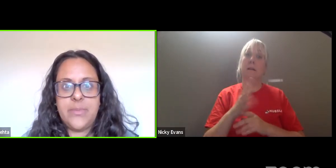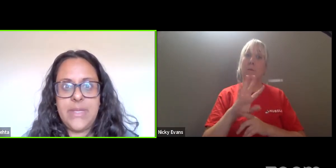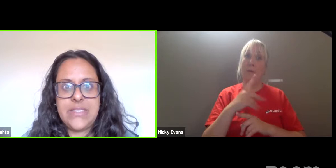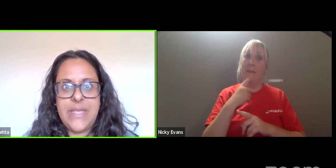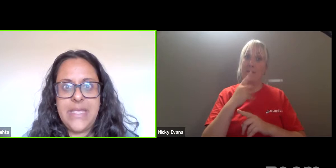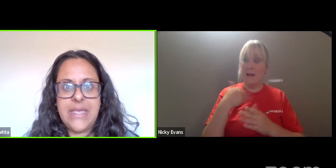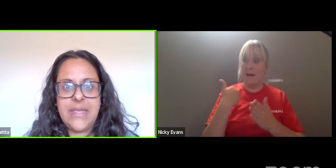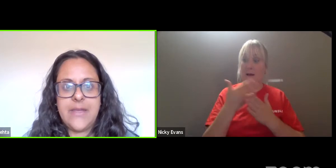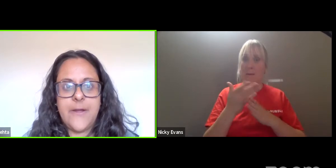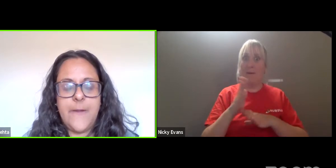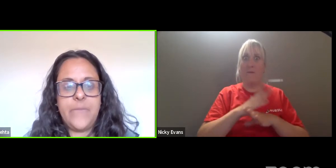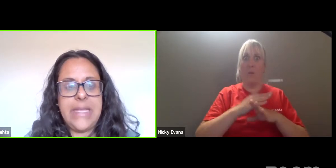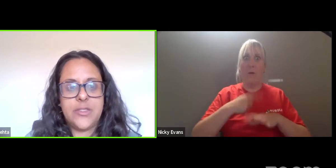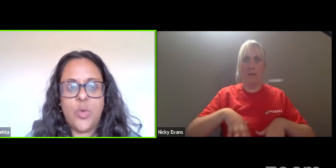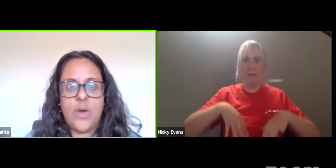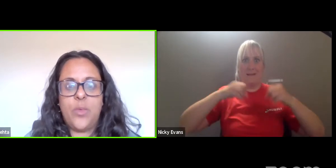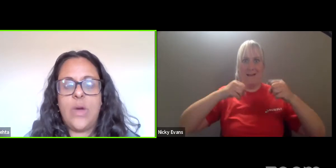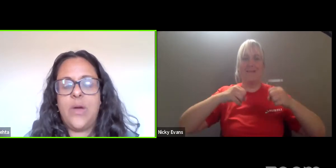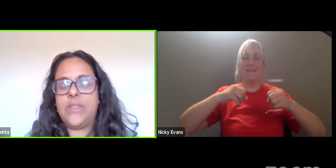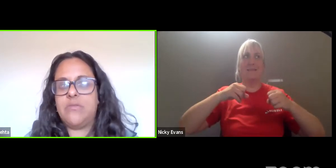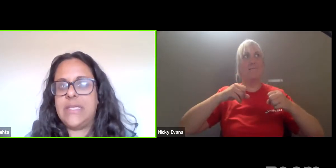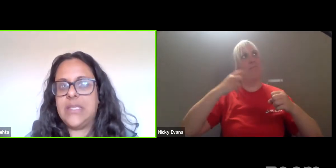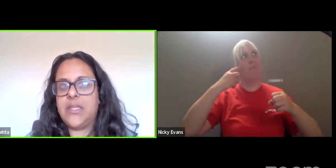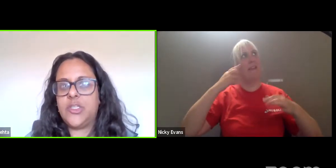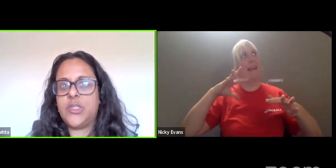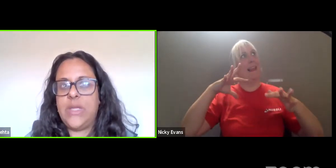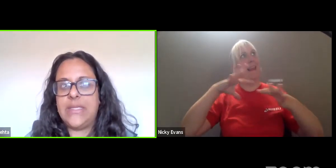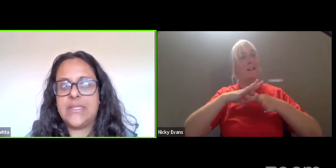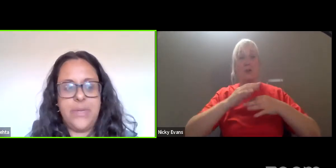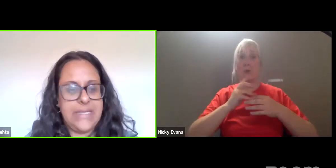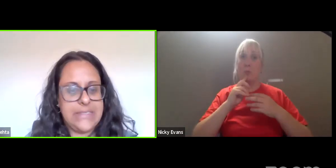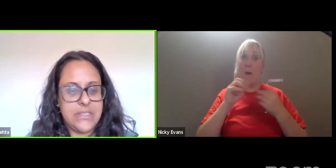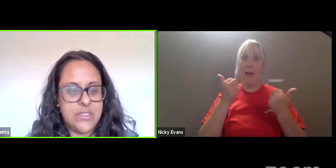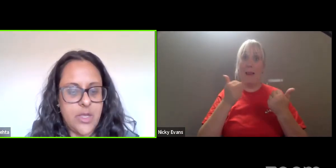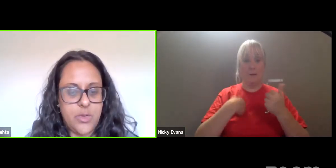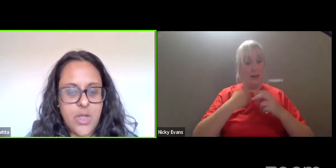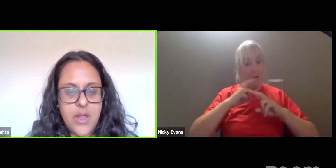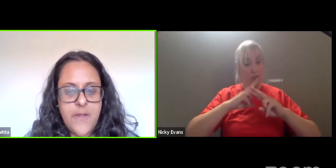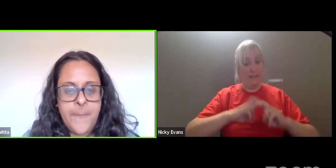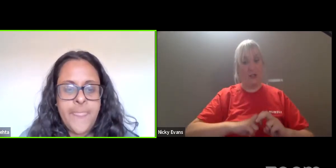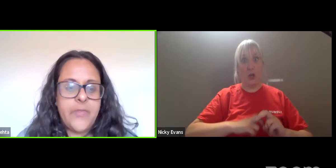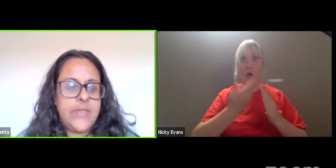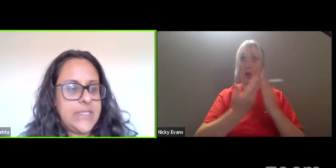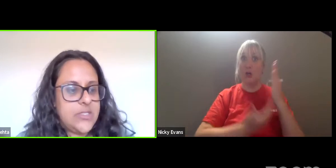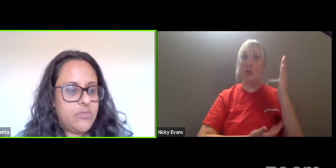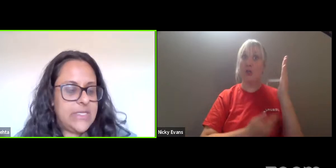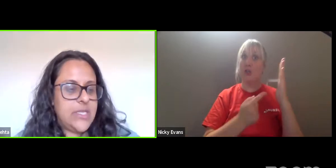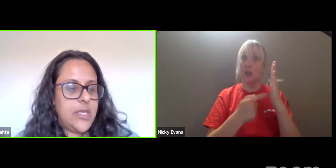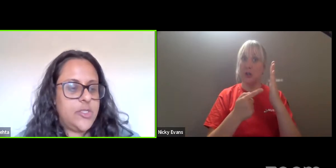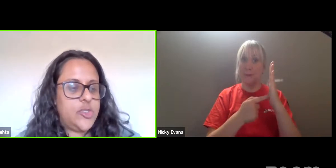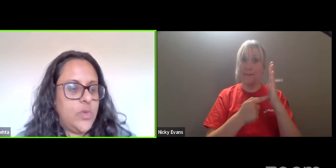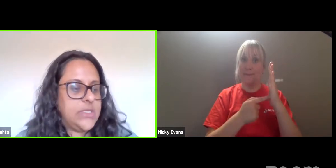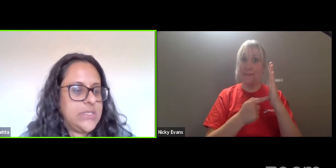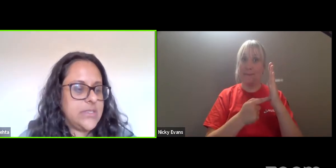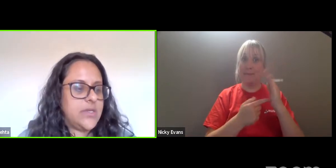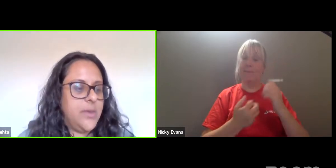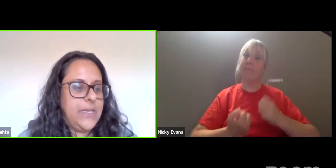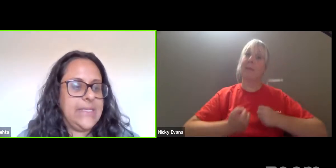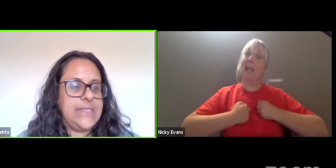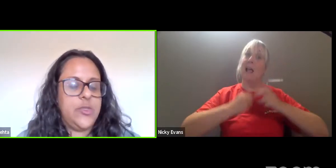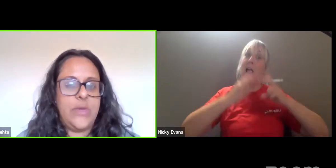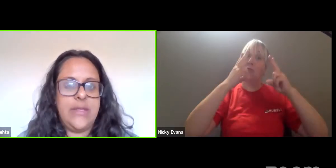prior to me speaking links quite well with the research that we had completed. So this research